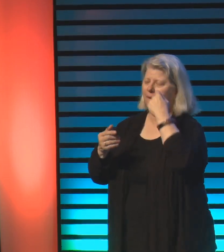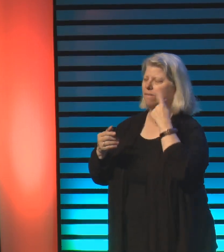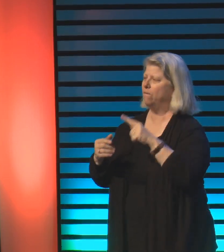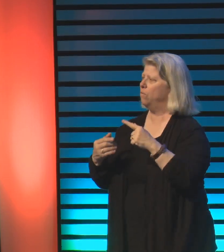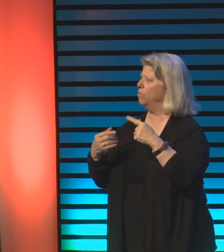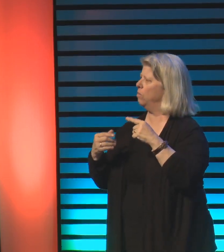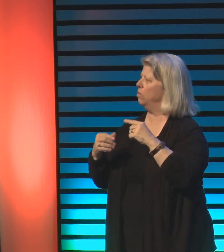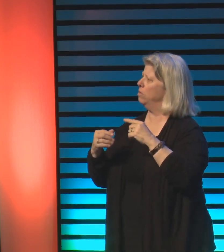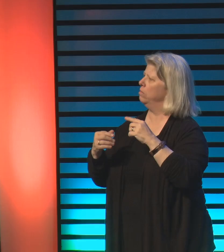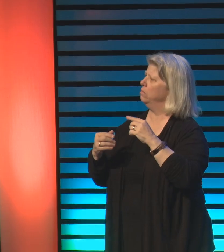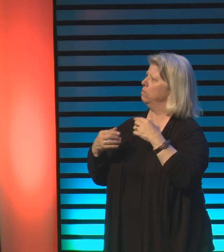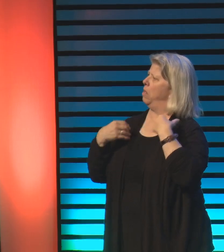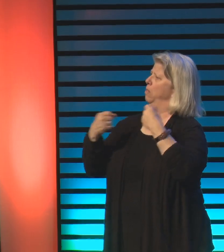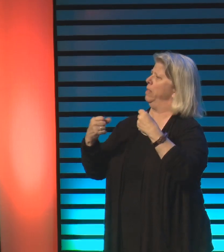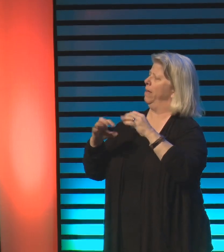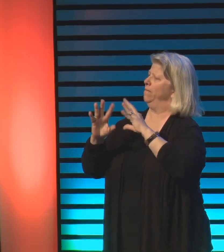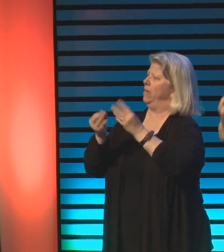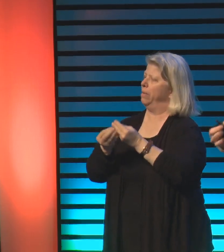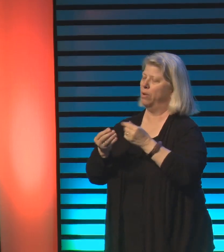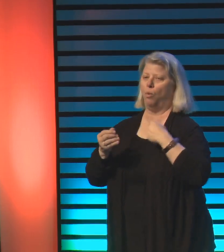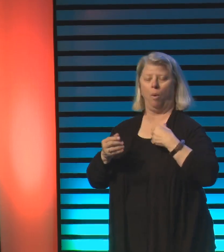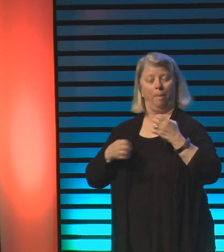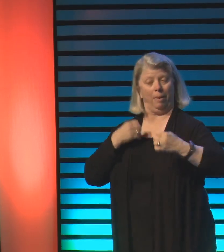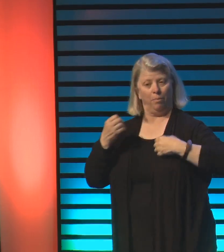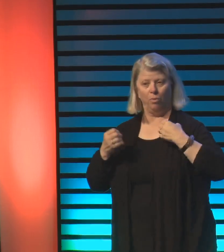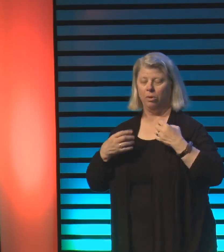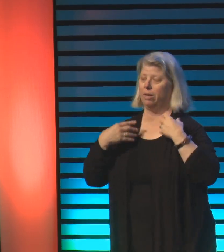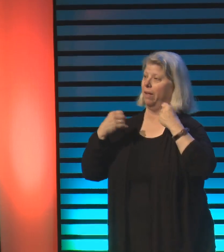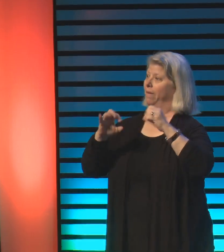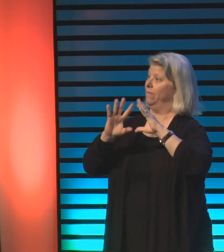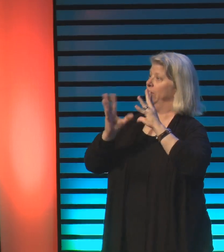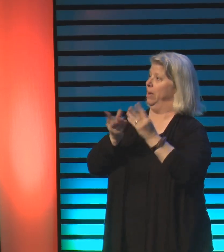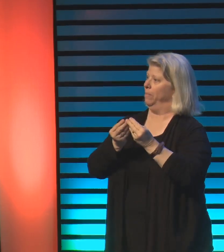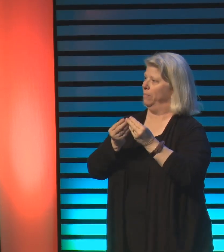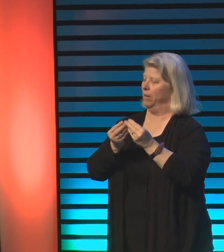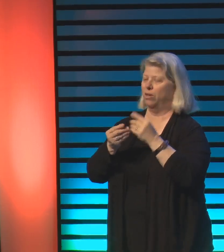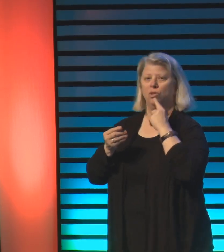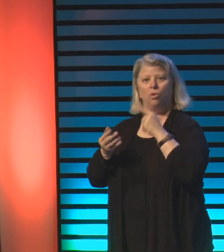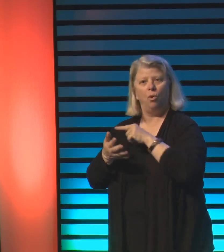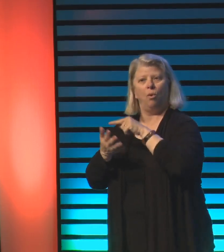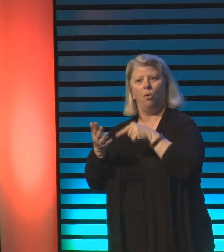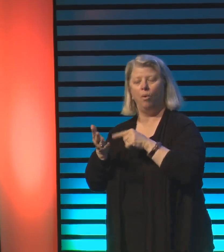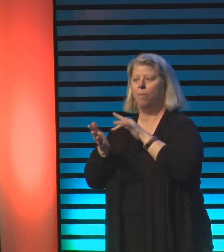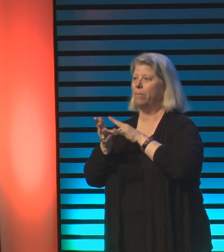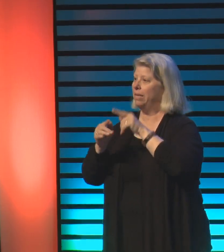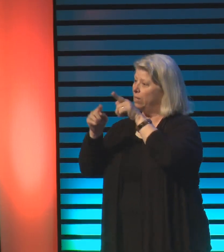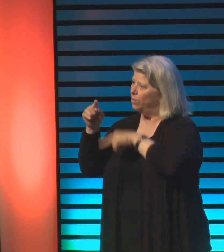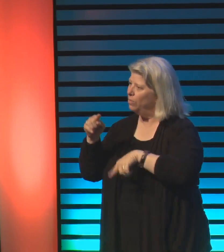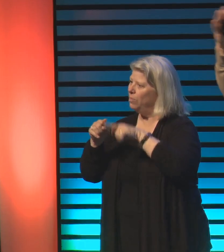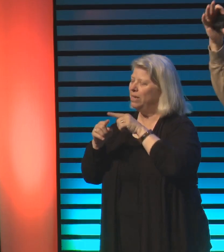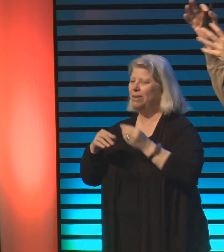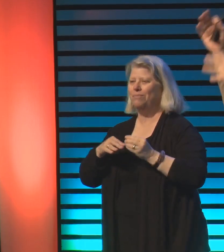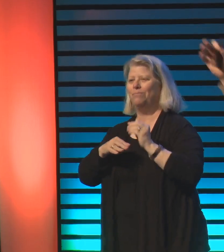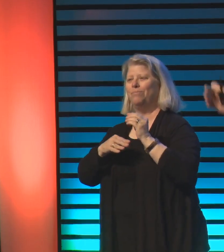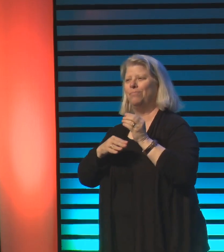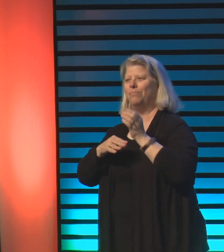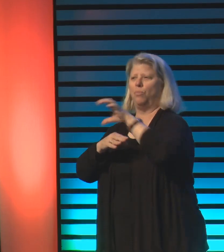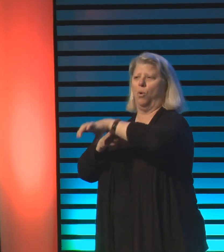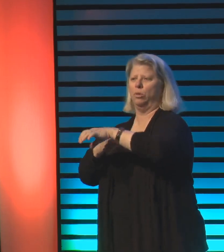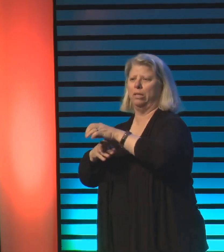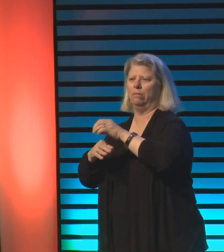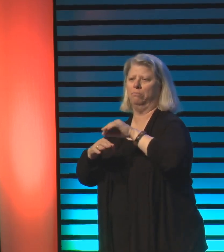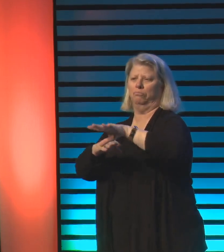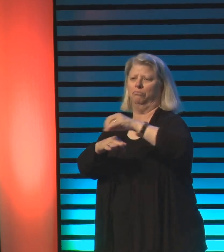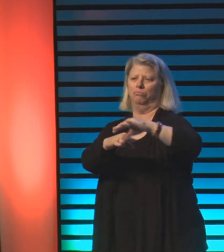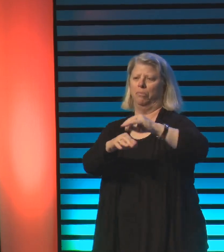does it mean to leverage my emotions in a healthy family? So you can take the medicine wheel and you can impose it into arenas where you